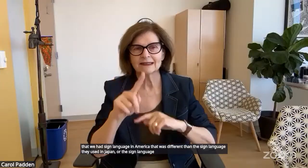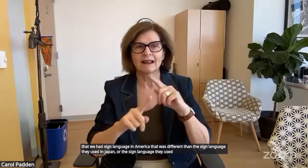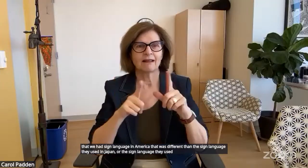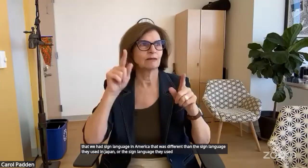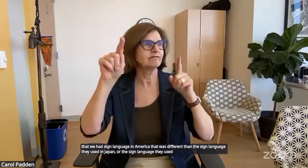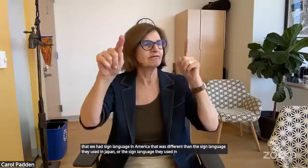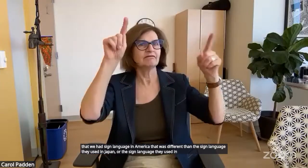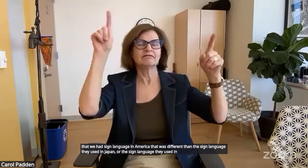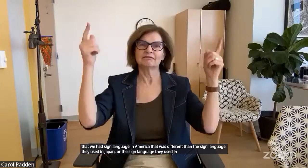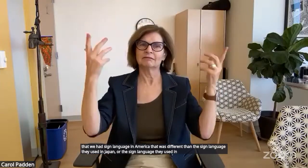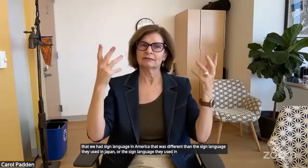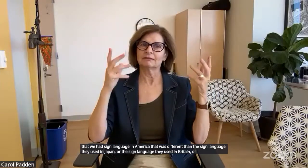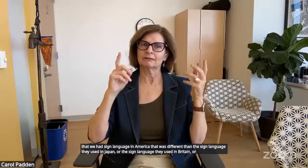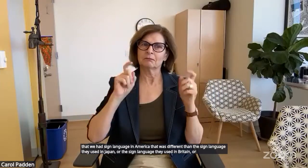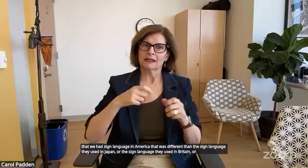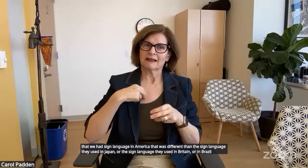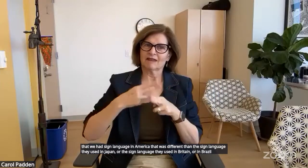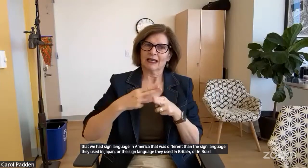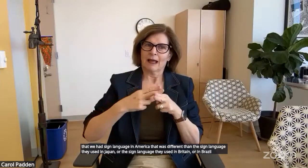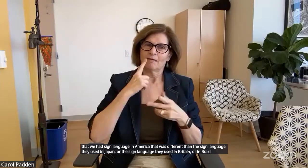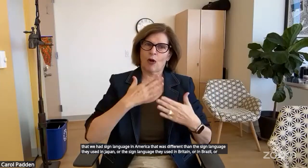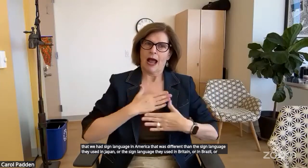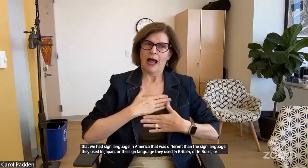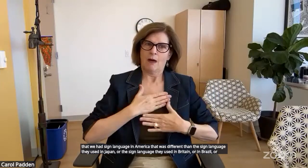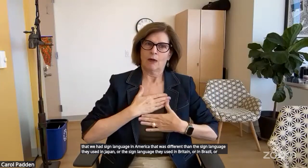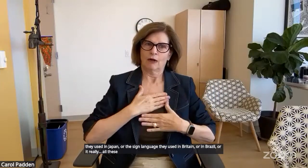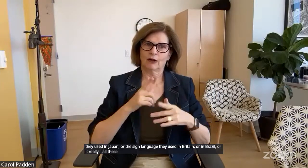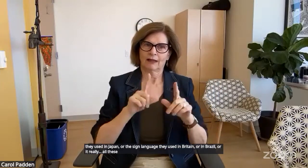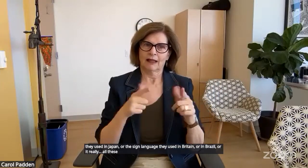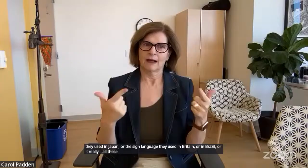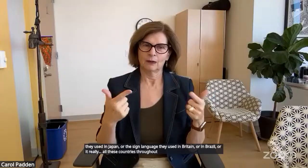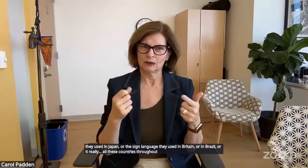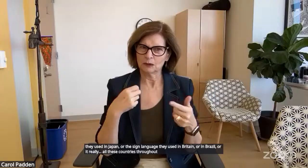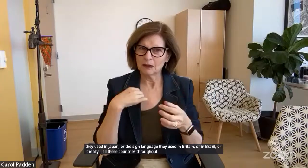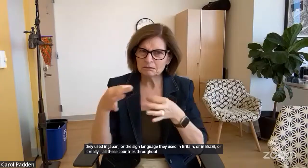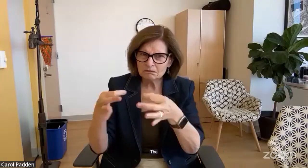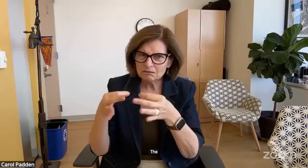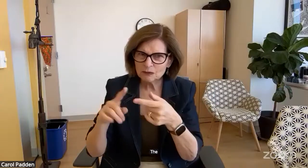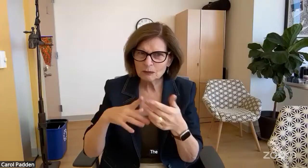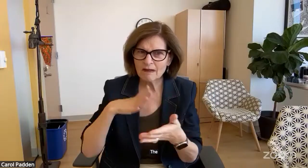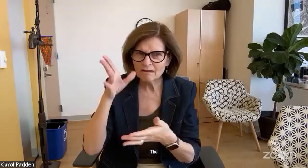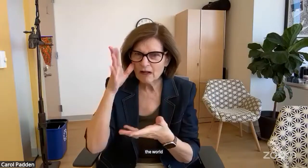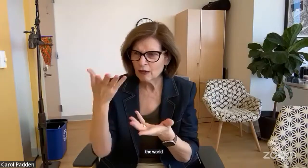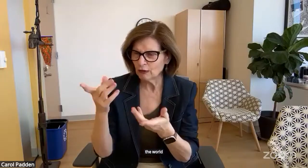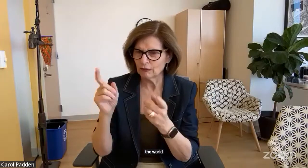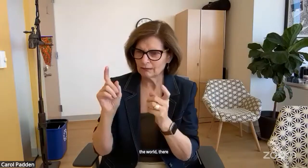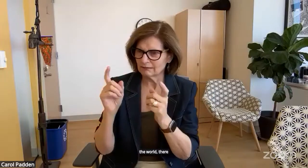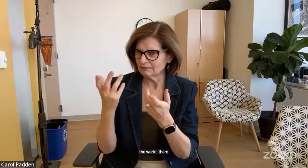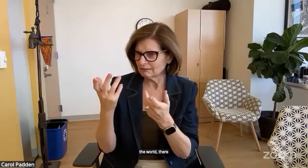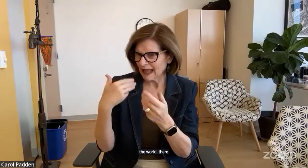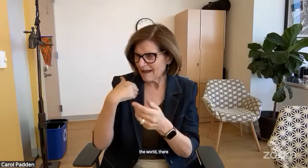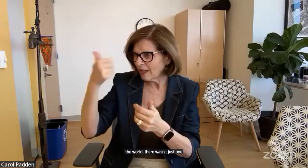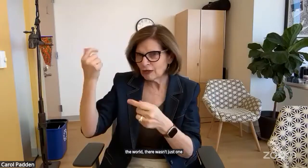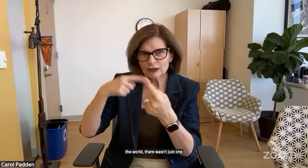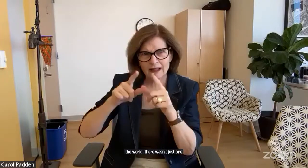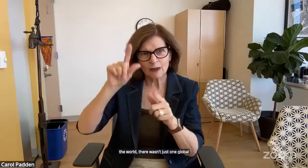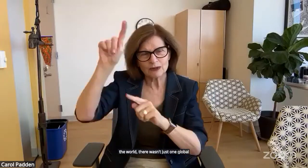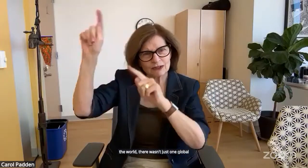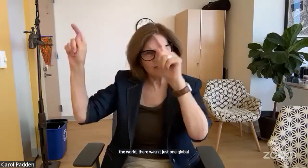in Britain or in Brazil or really all these countries throughout the world. There wasn't just one global sign language. We had